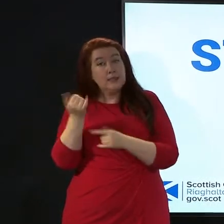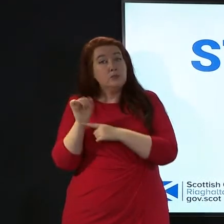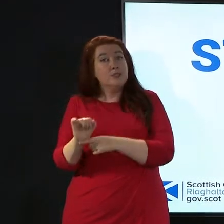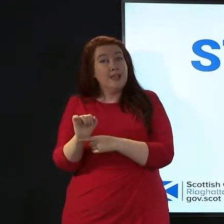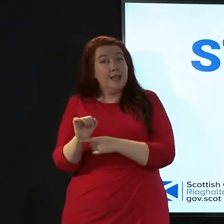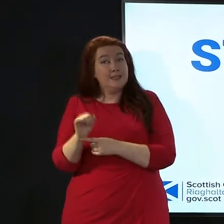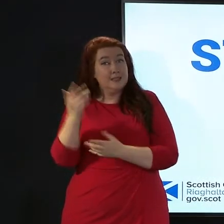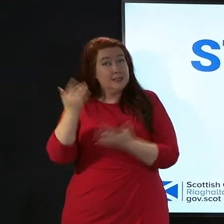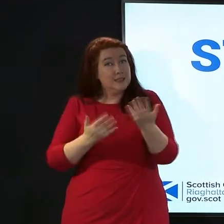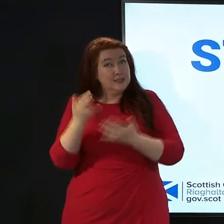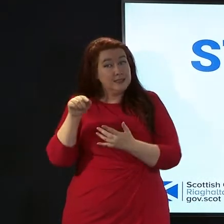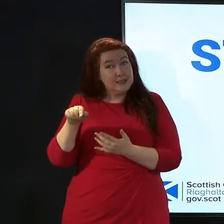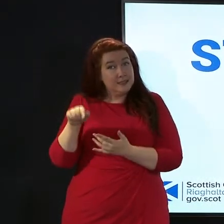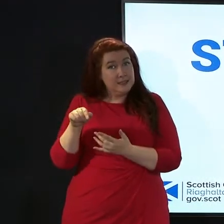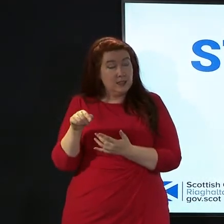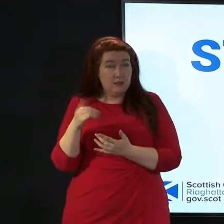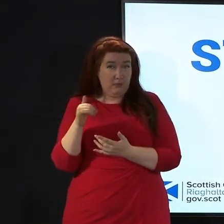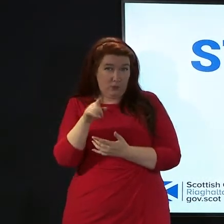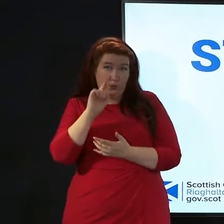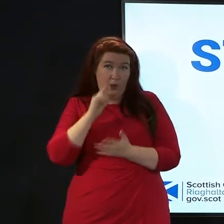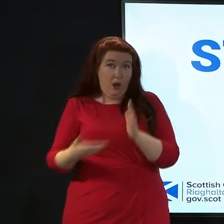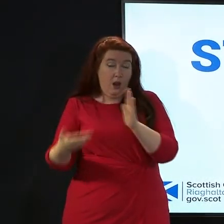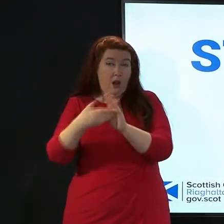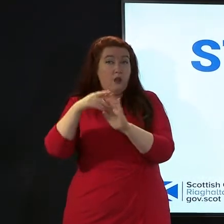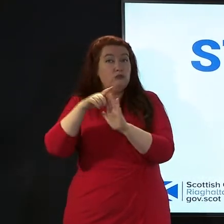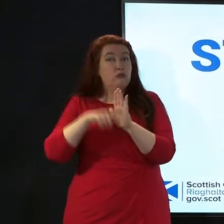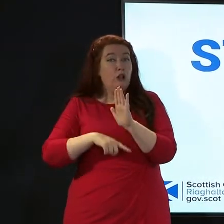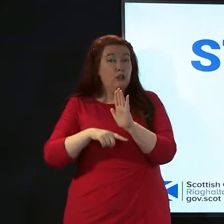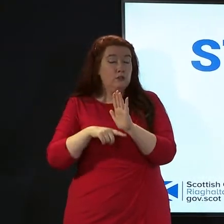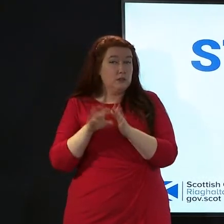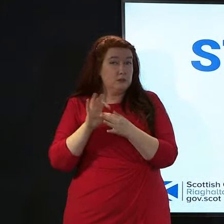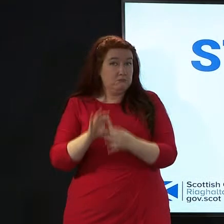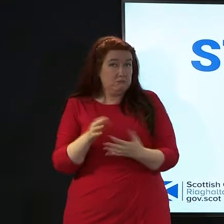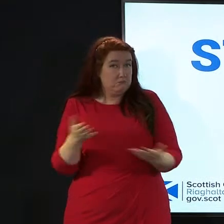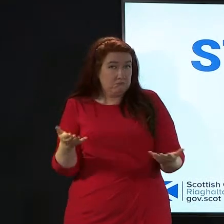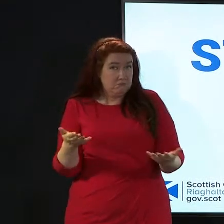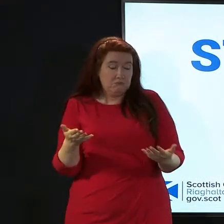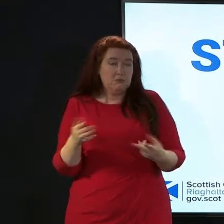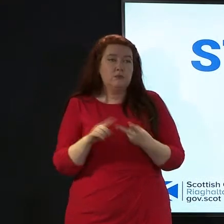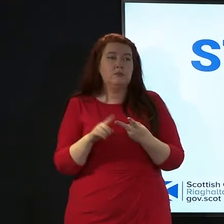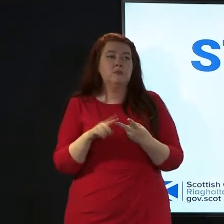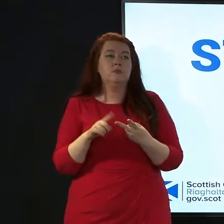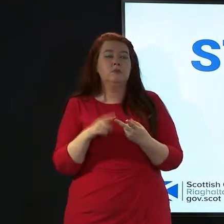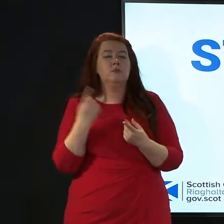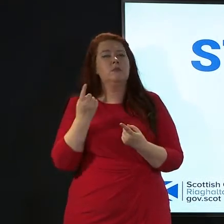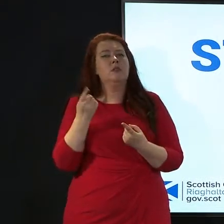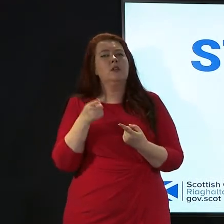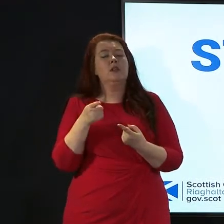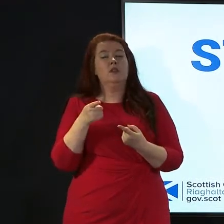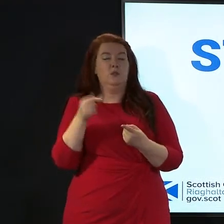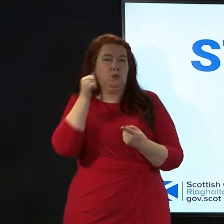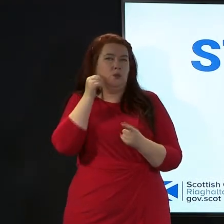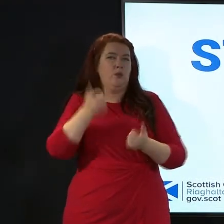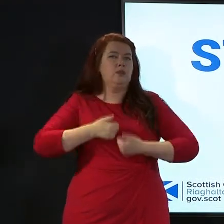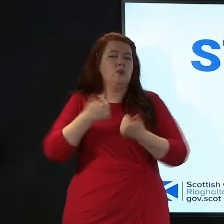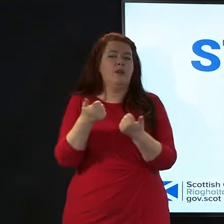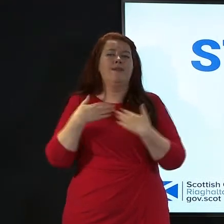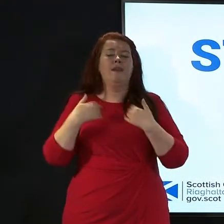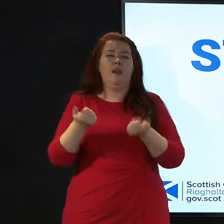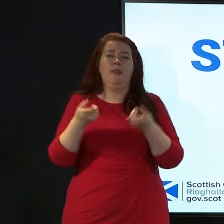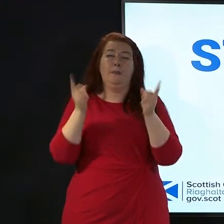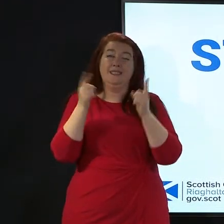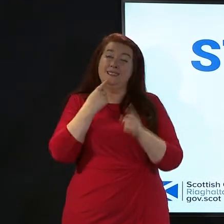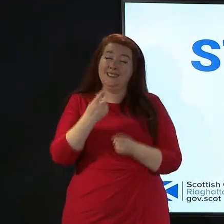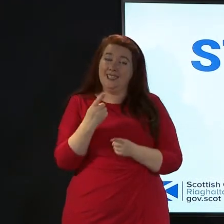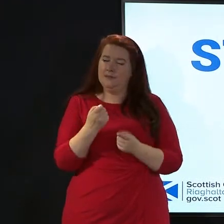maybe considering issuing further guidance around? In particular, I know this morning the Health Secretary